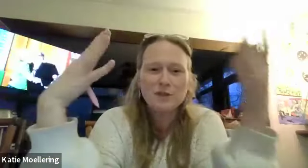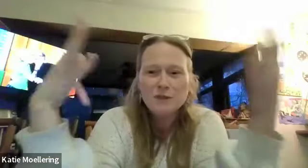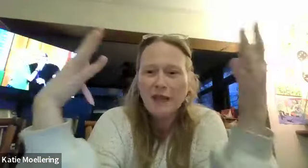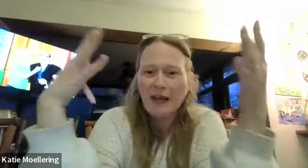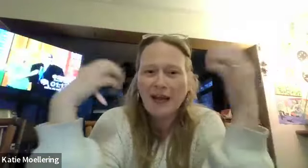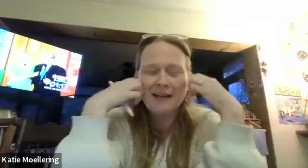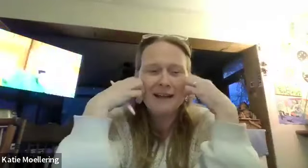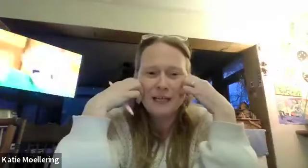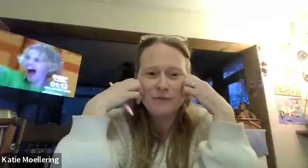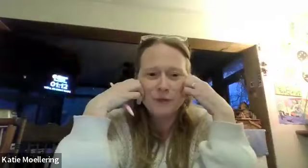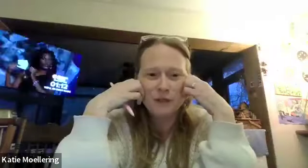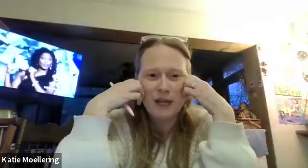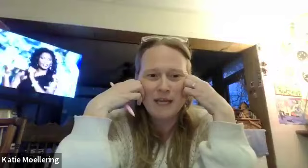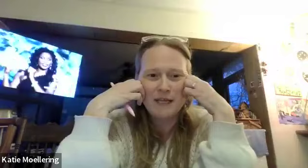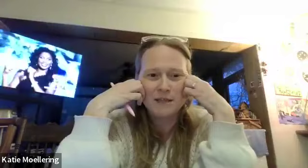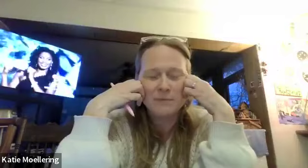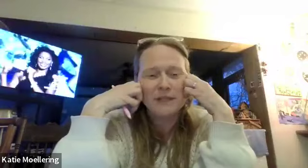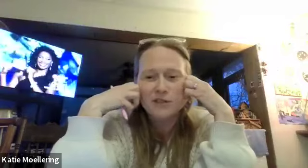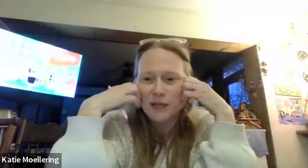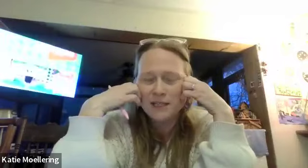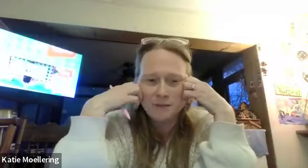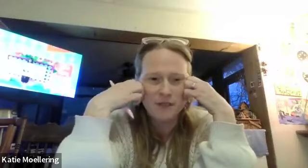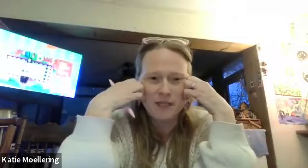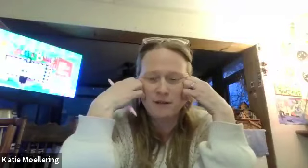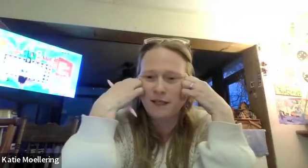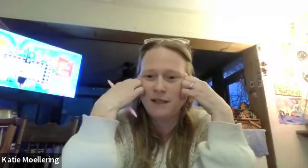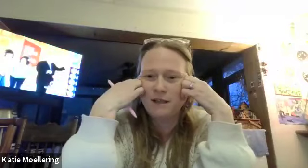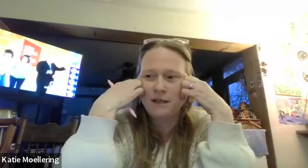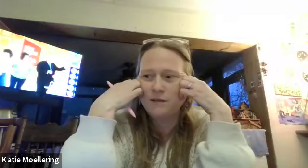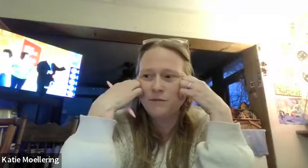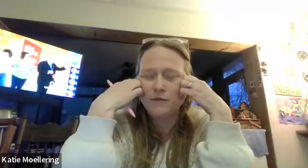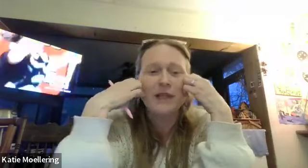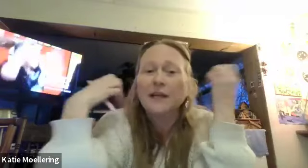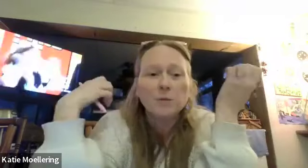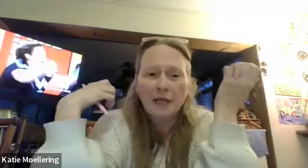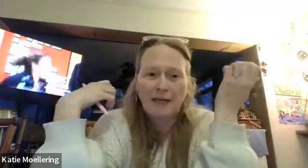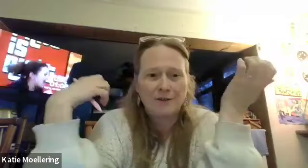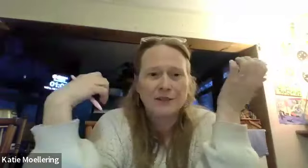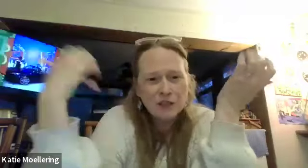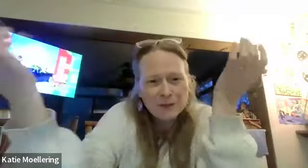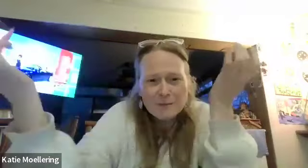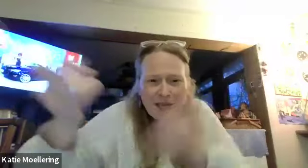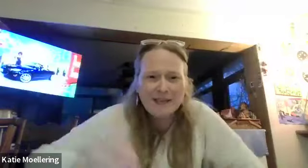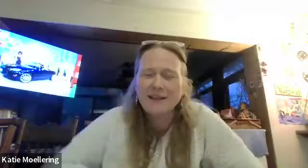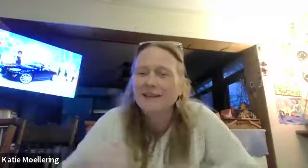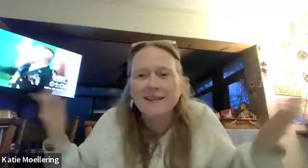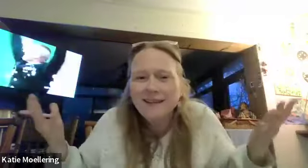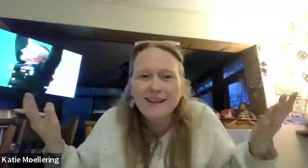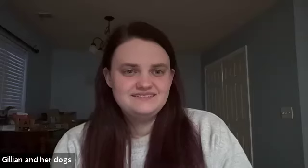do that if you were like somebody training someone how to like fly an airplane or something. Do you know what I'm saying? Like Yeah,